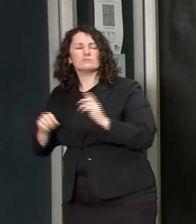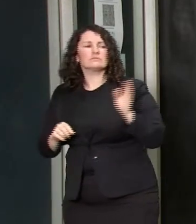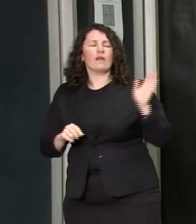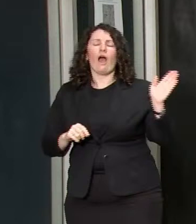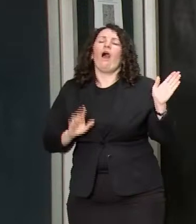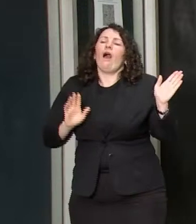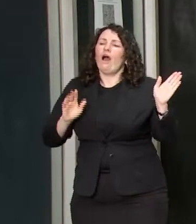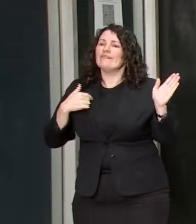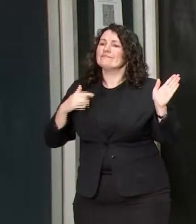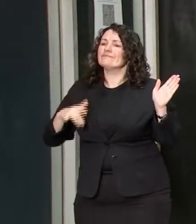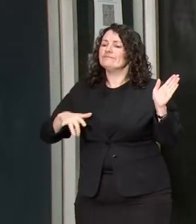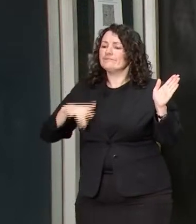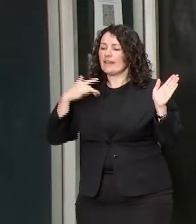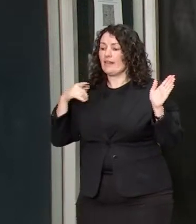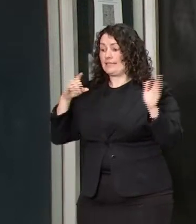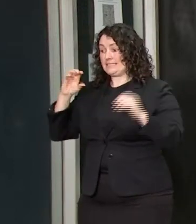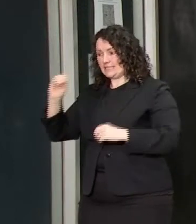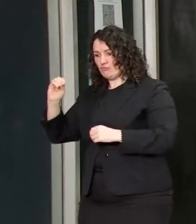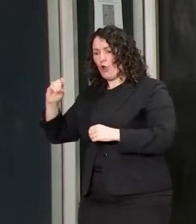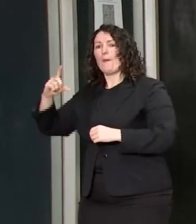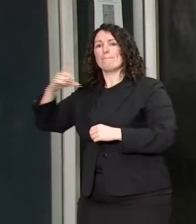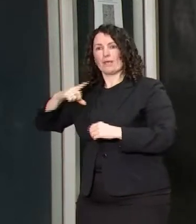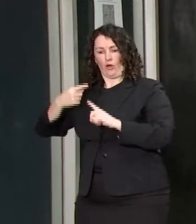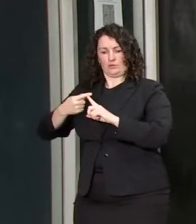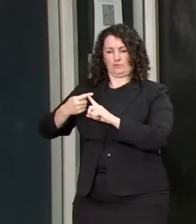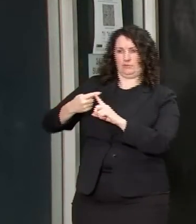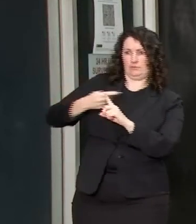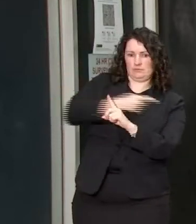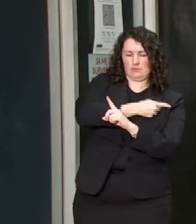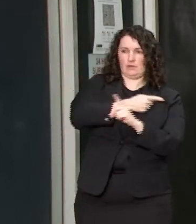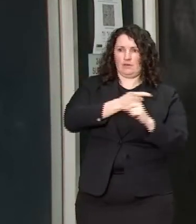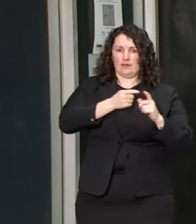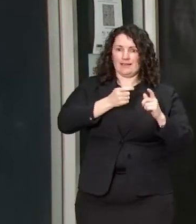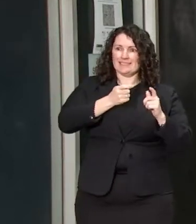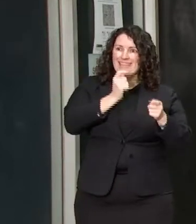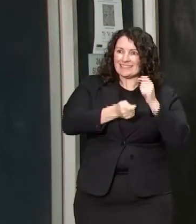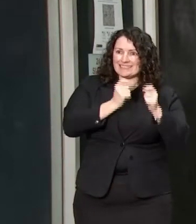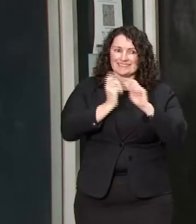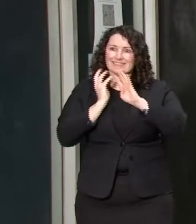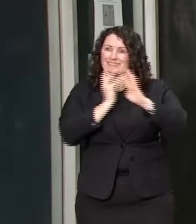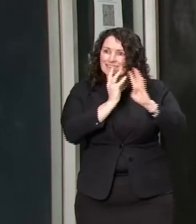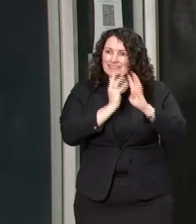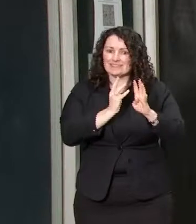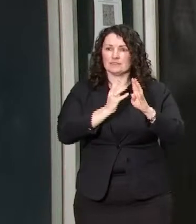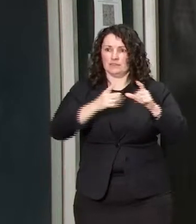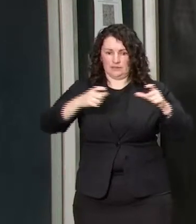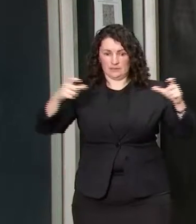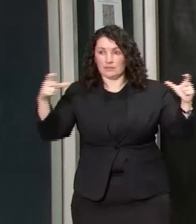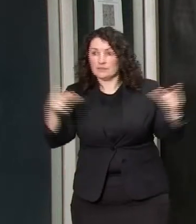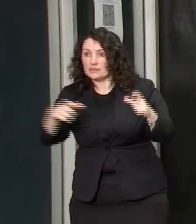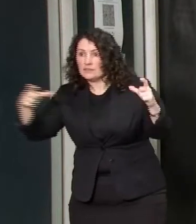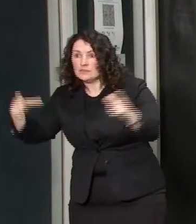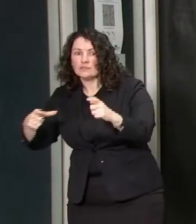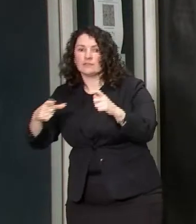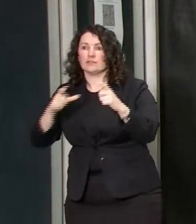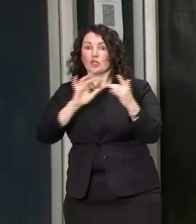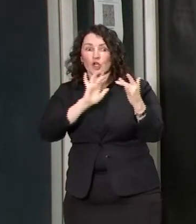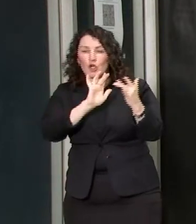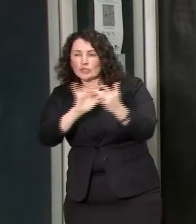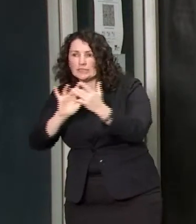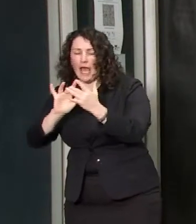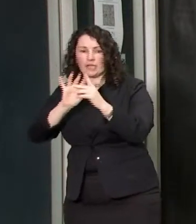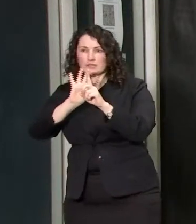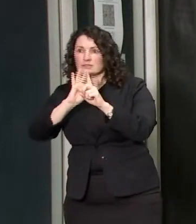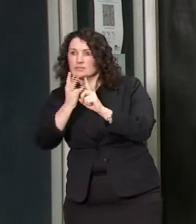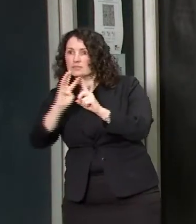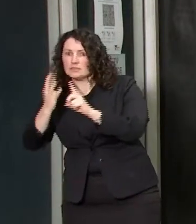helped to control this, and all of the great testing that's been done has allow us to find cases and then control them. So we're